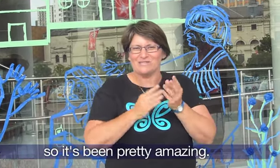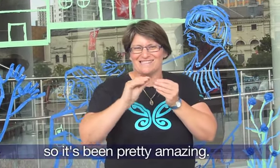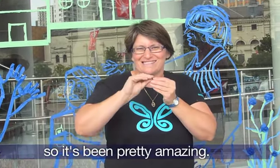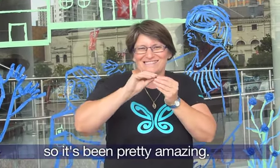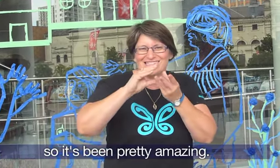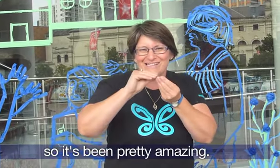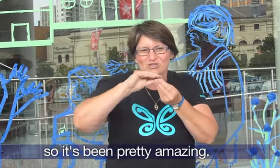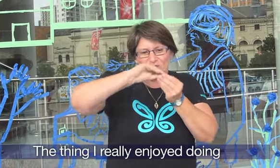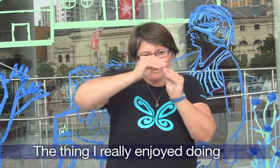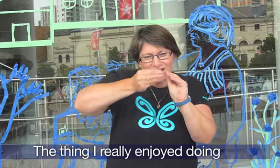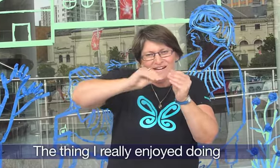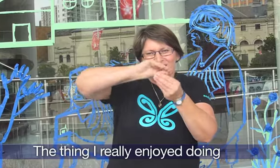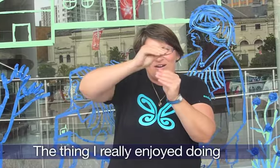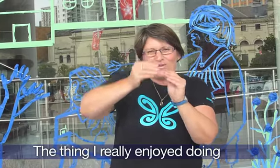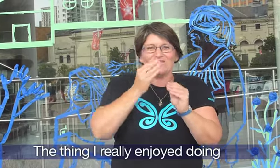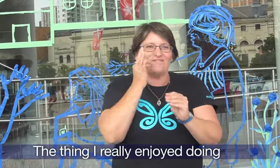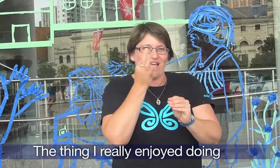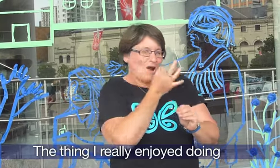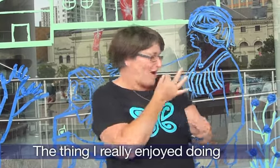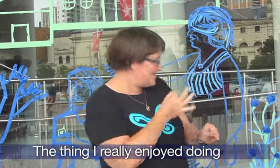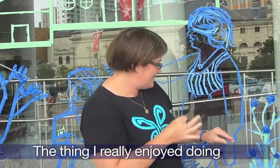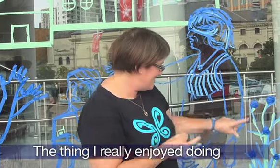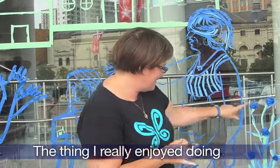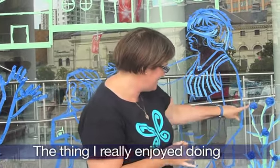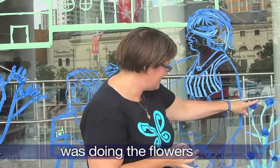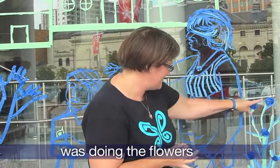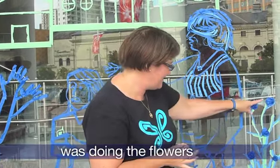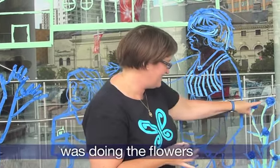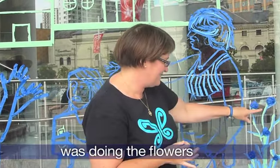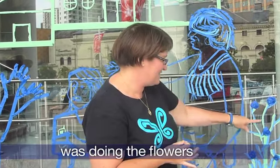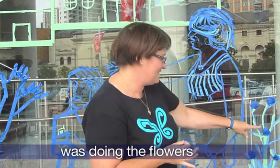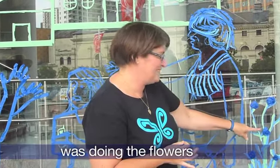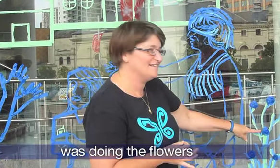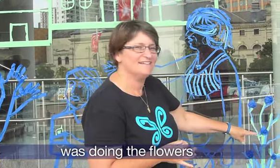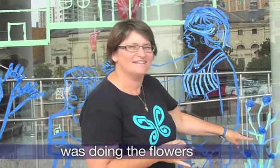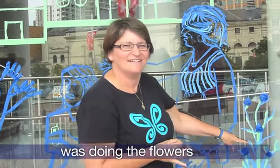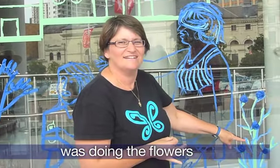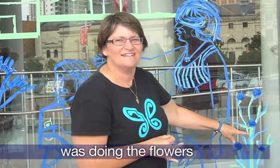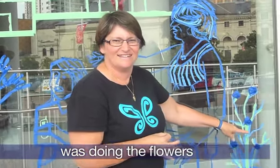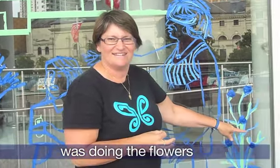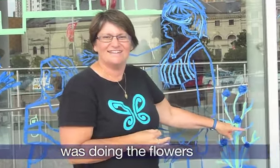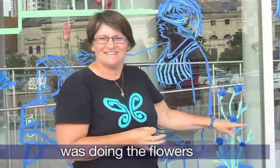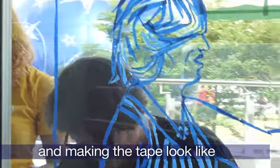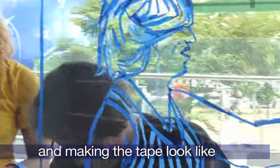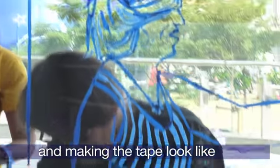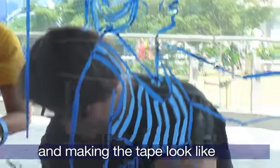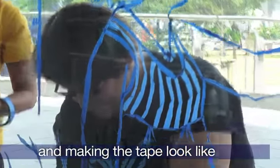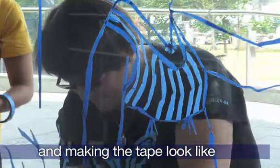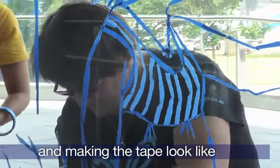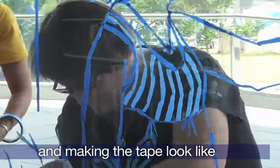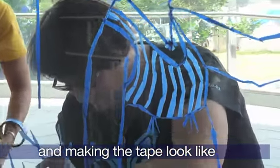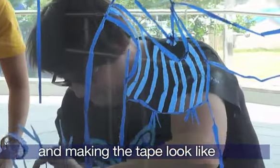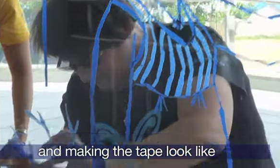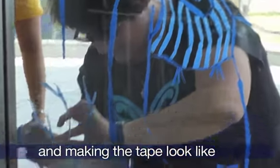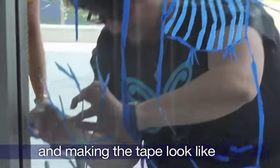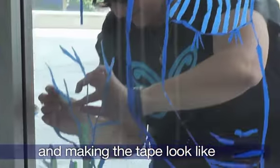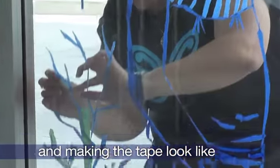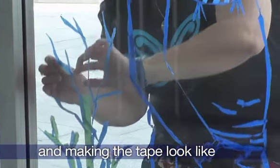think the thing I really enjoyed doing were doing the flowers and making that the tape look like they're